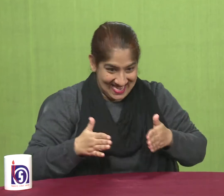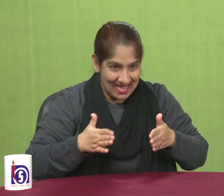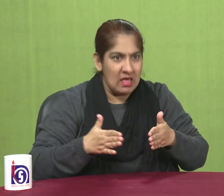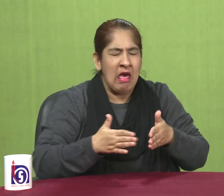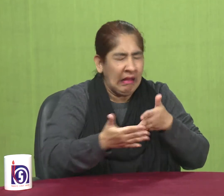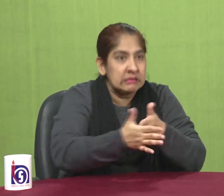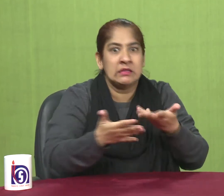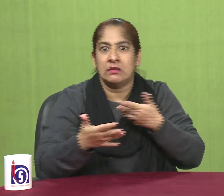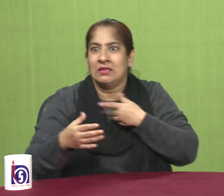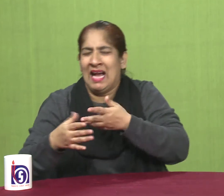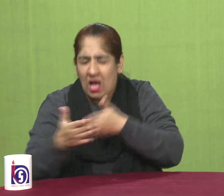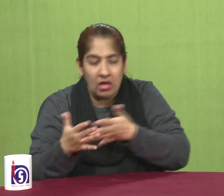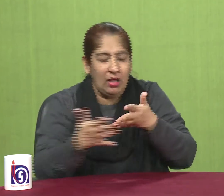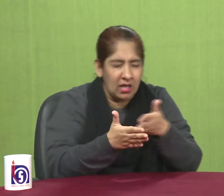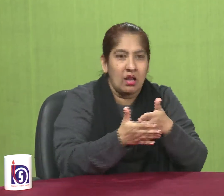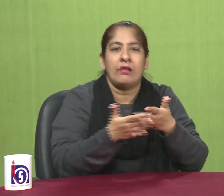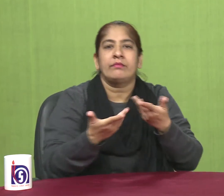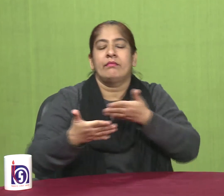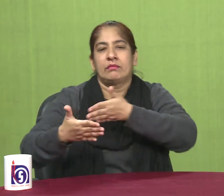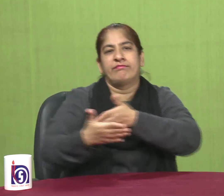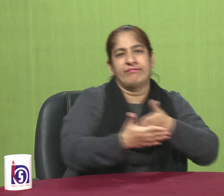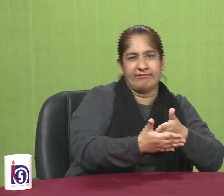Having different hurdles and being limit.